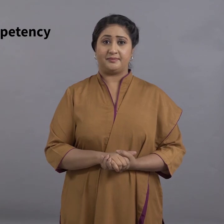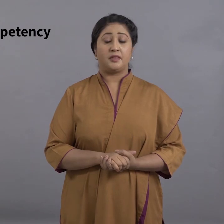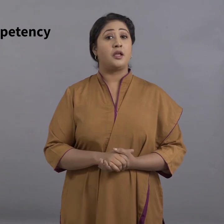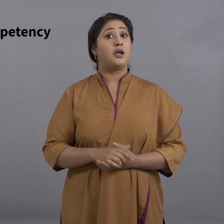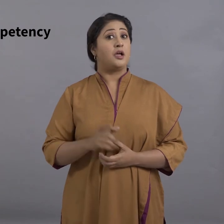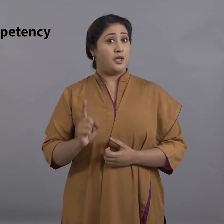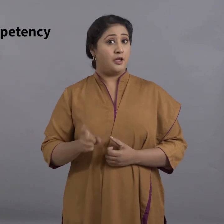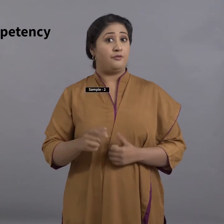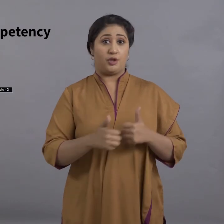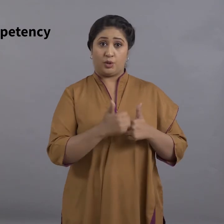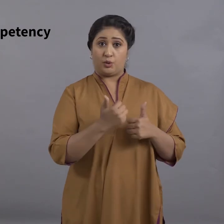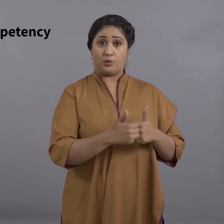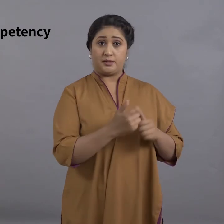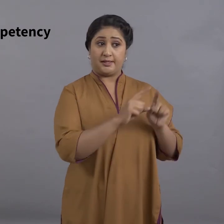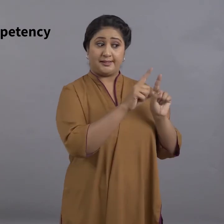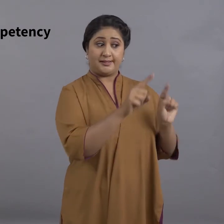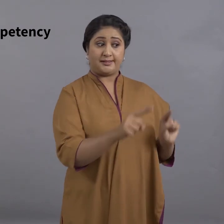Sample 2.